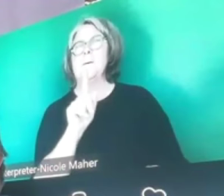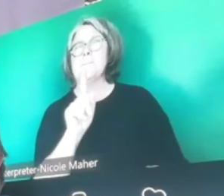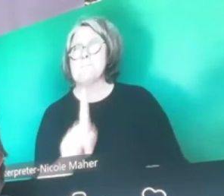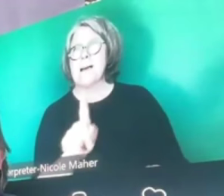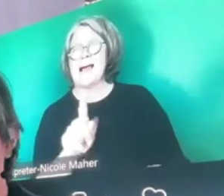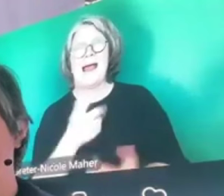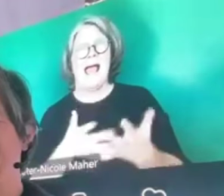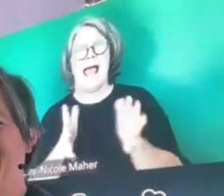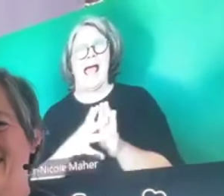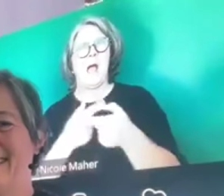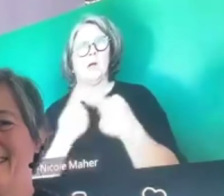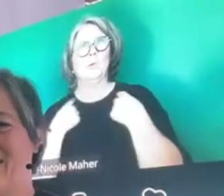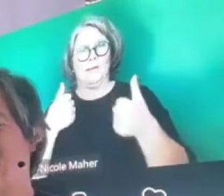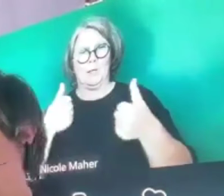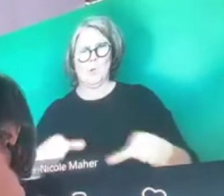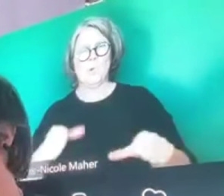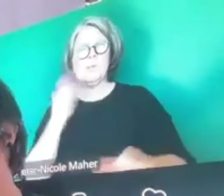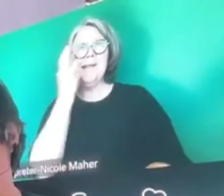flower?